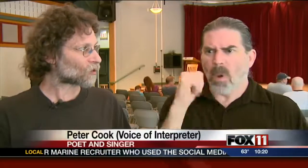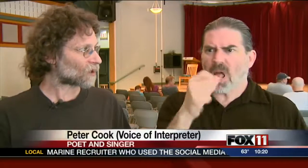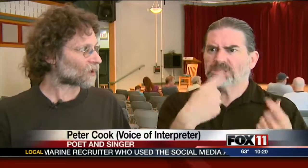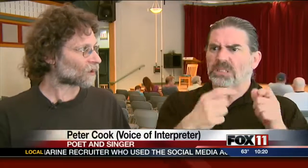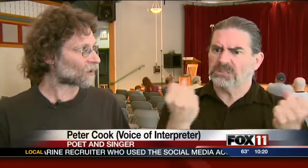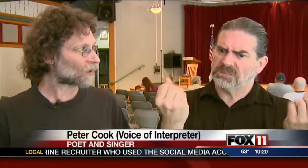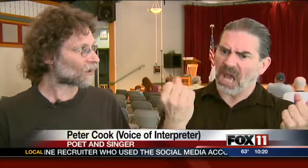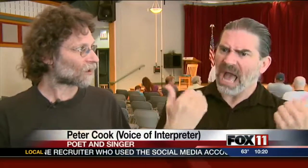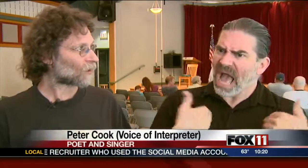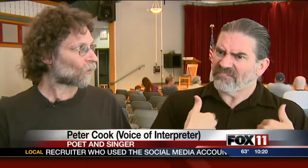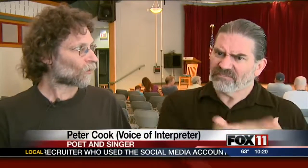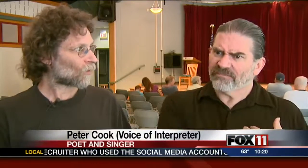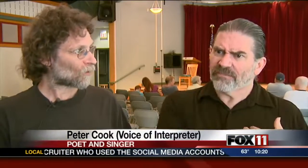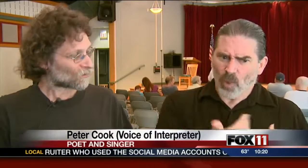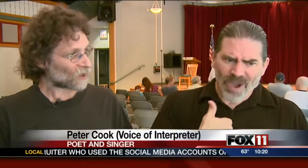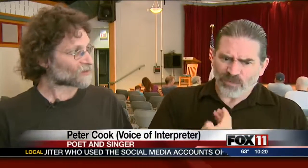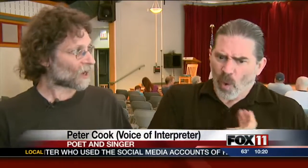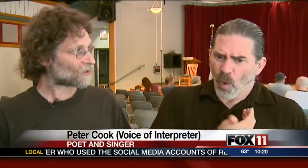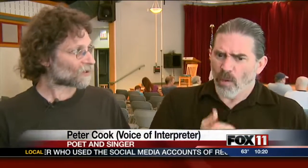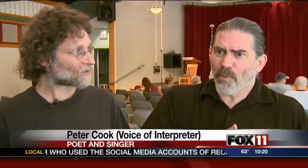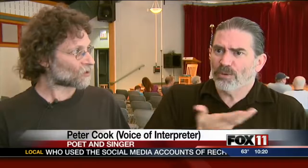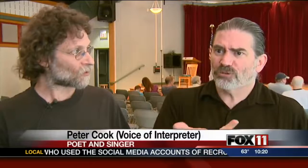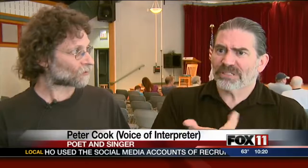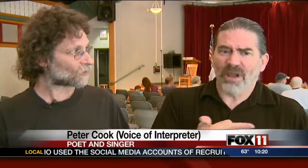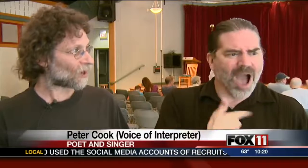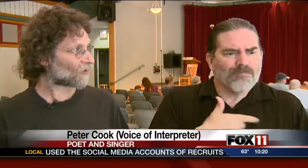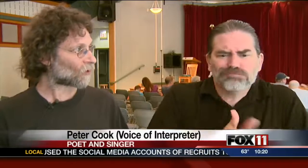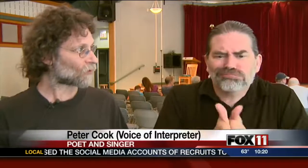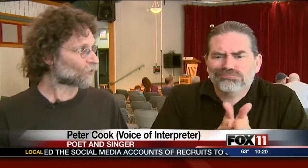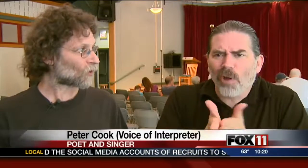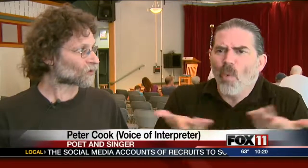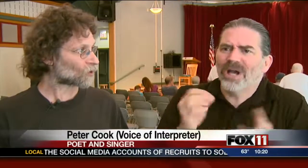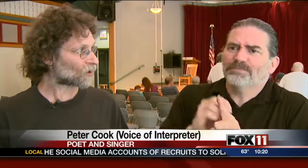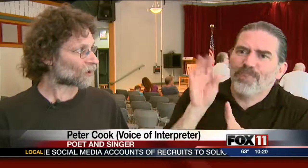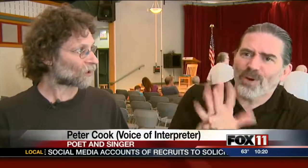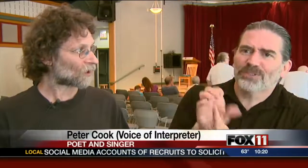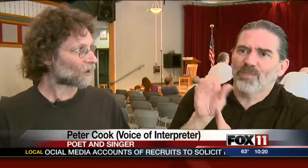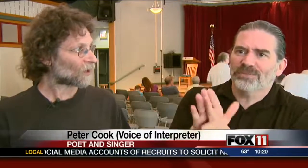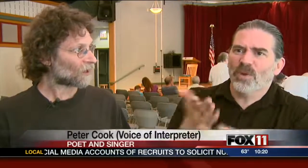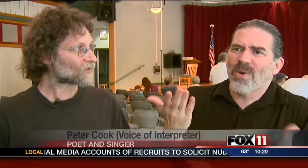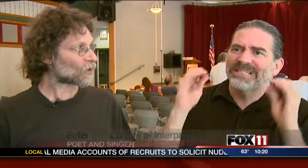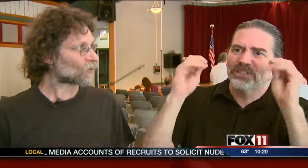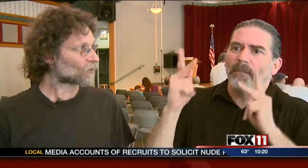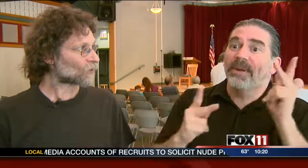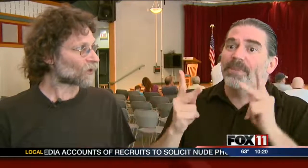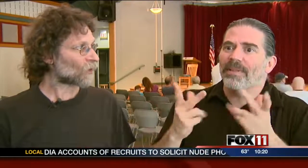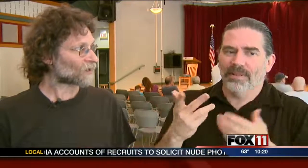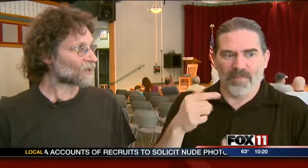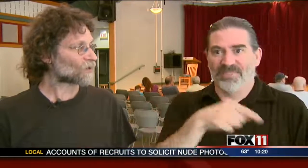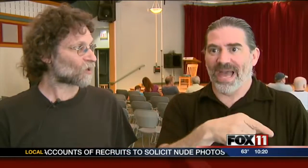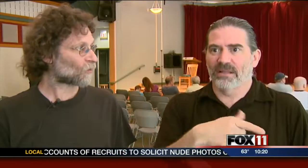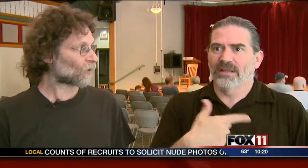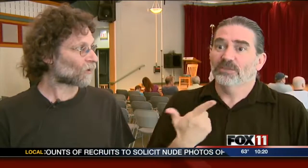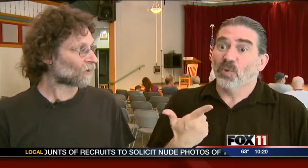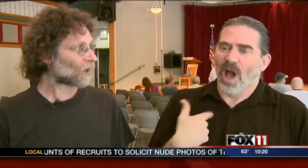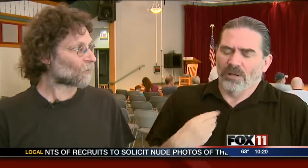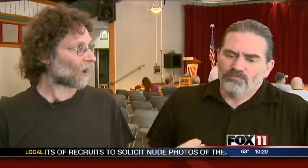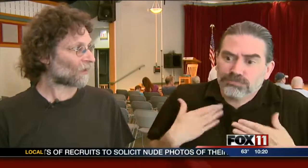poetry. Well, sign does too. We have our own poetry. And so we want to teach people about